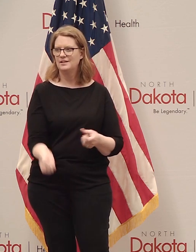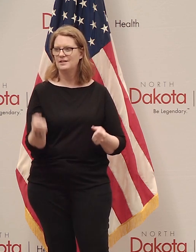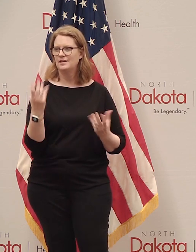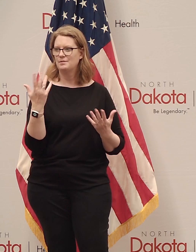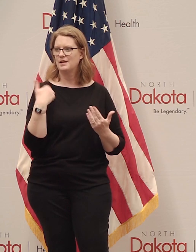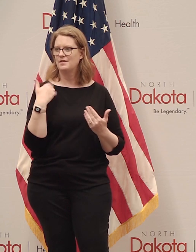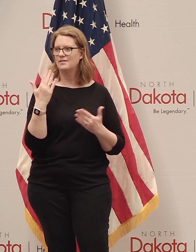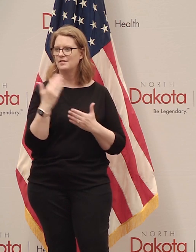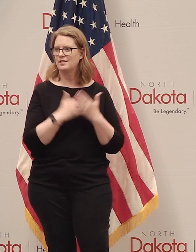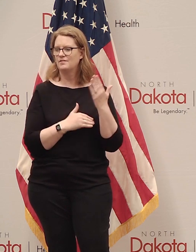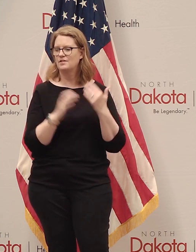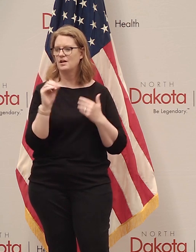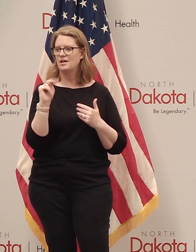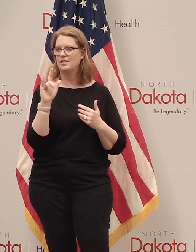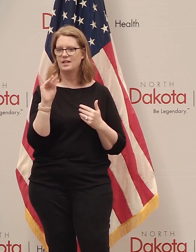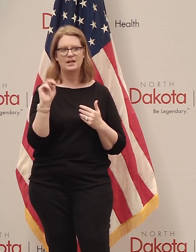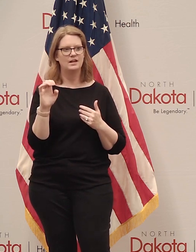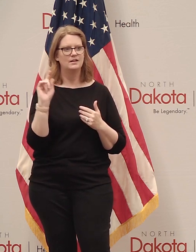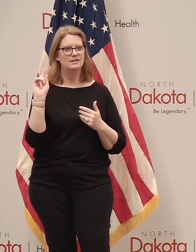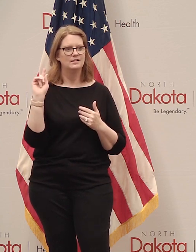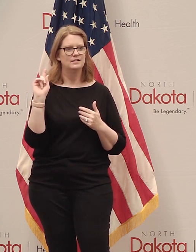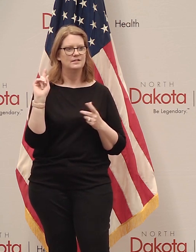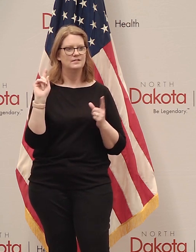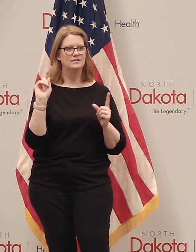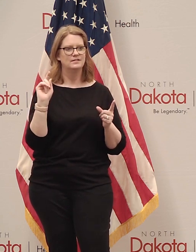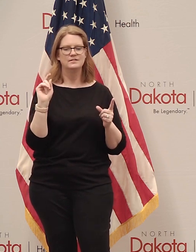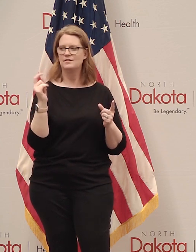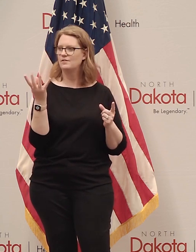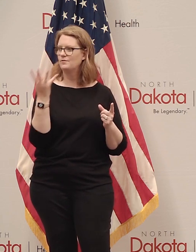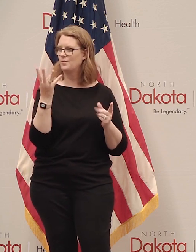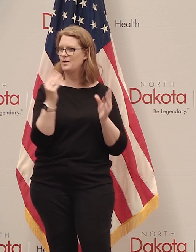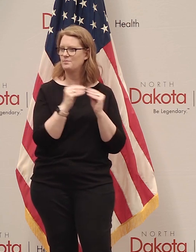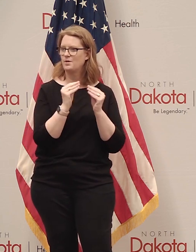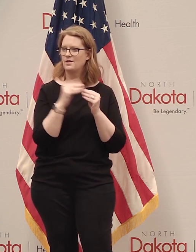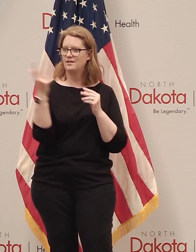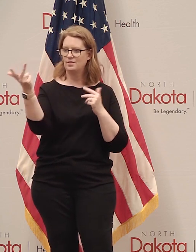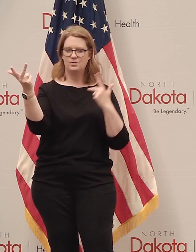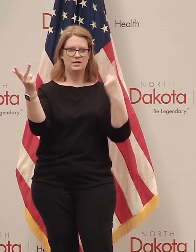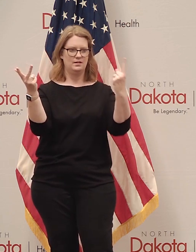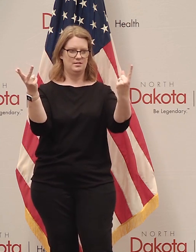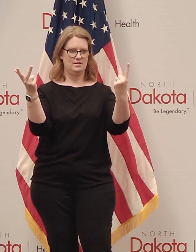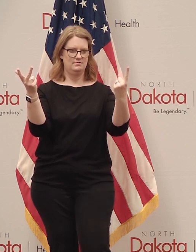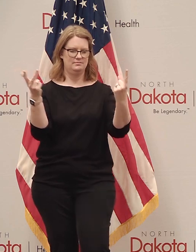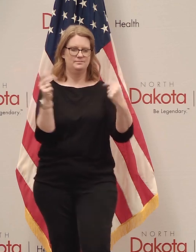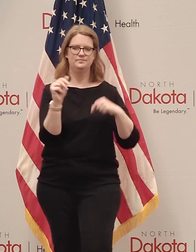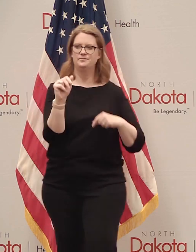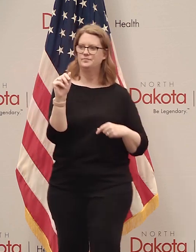online? 3. Okay, so we're going to do 4 more. We'll do the 3 online, and then Dave.